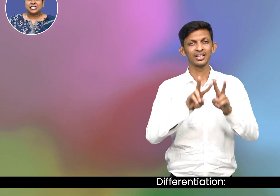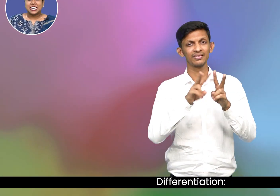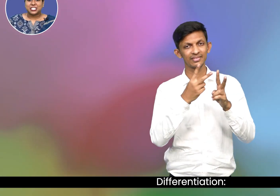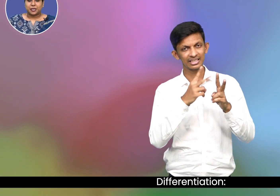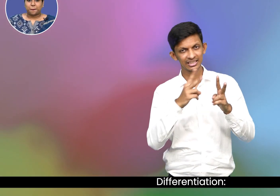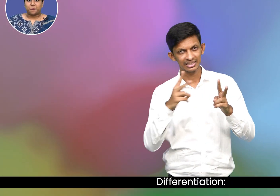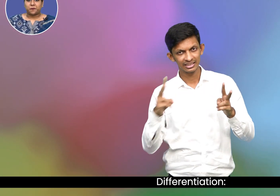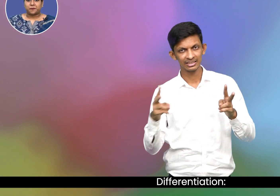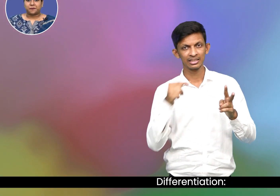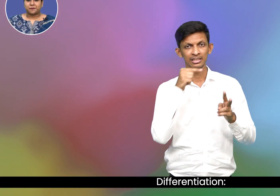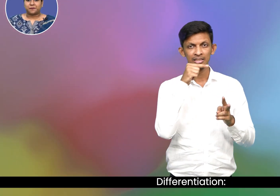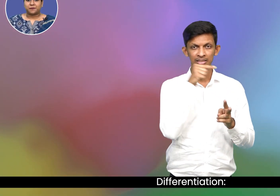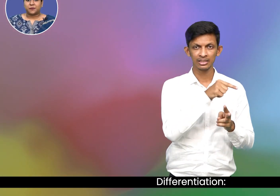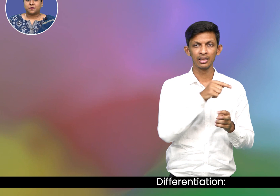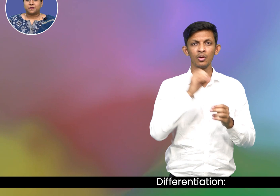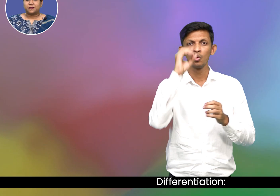Differentiation: